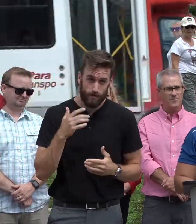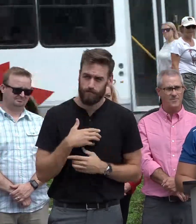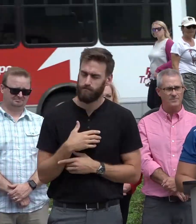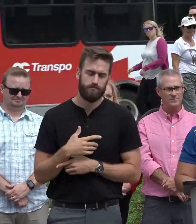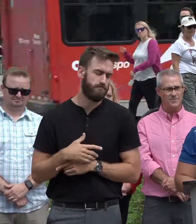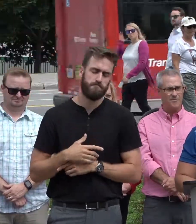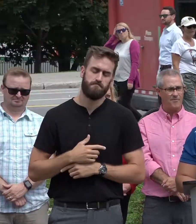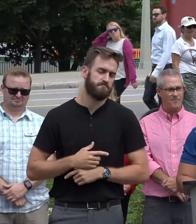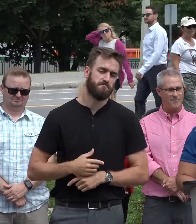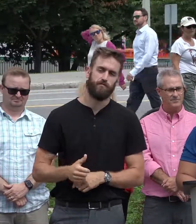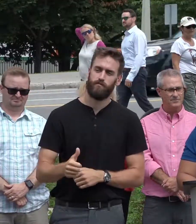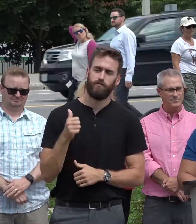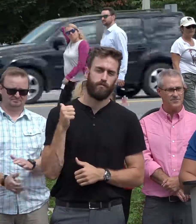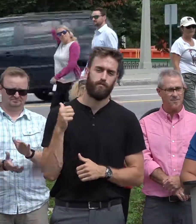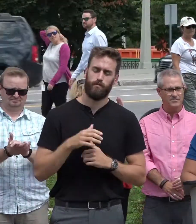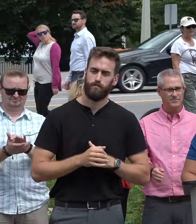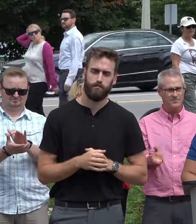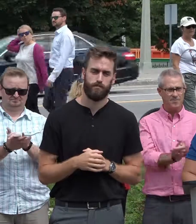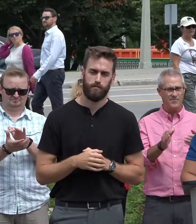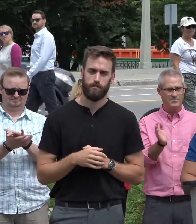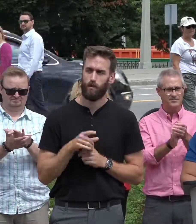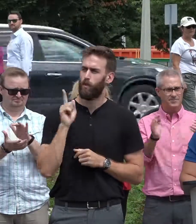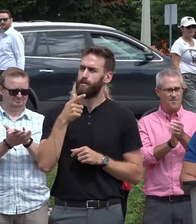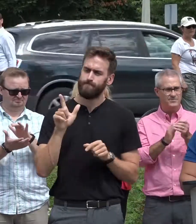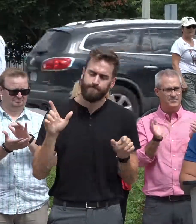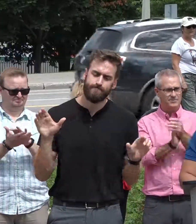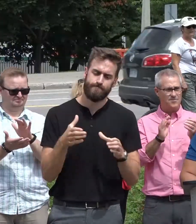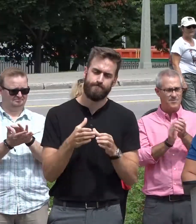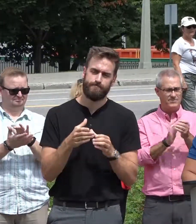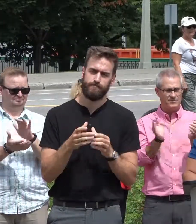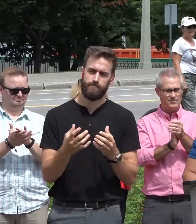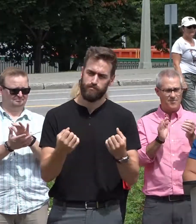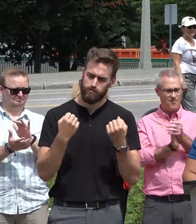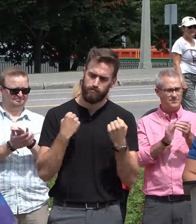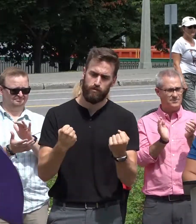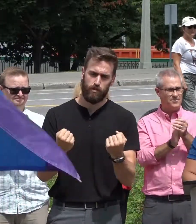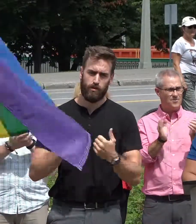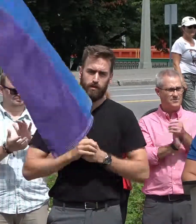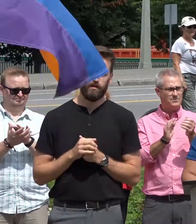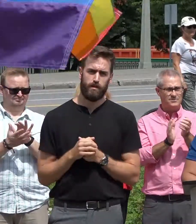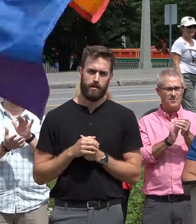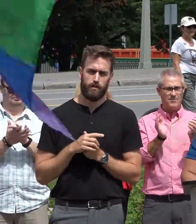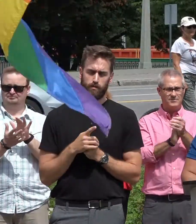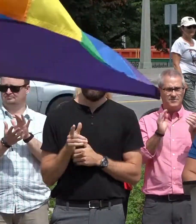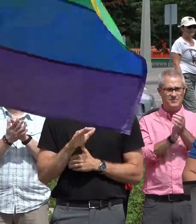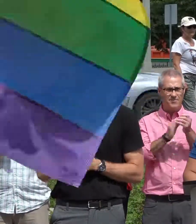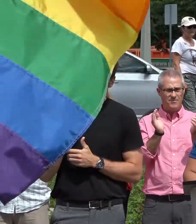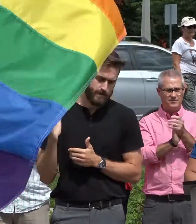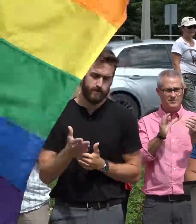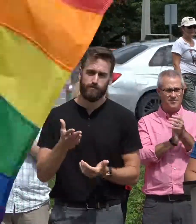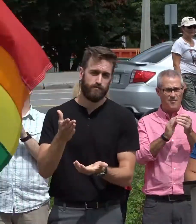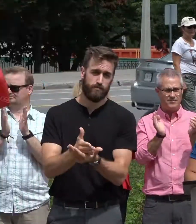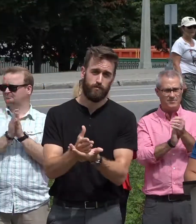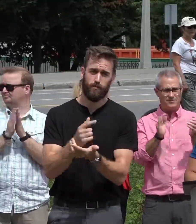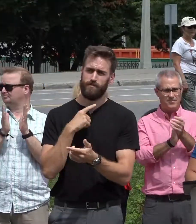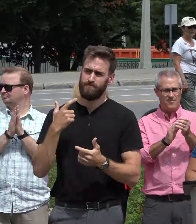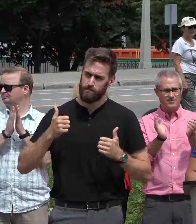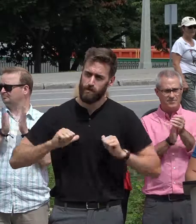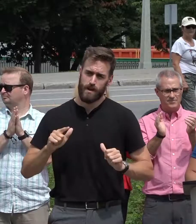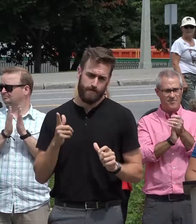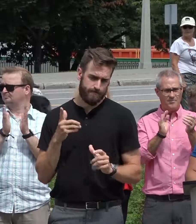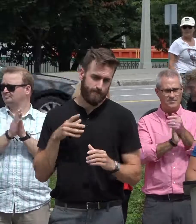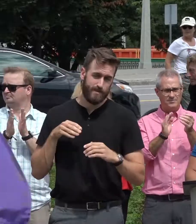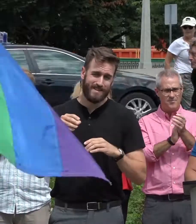silent. We will unite, and we will not stop our efforts to build a more inclusive